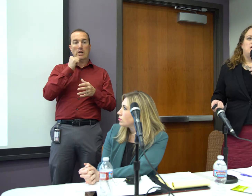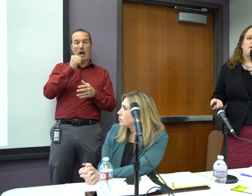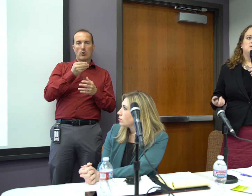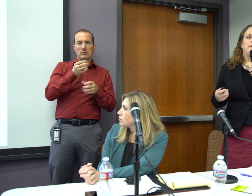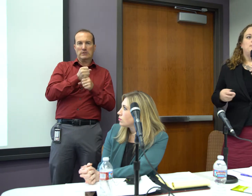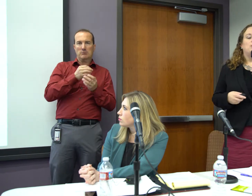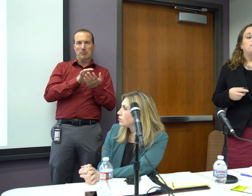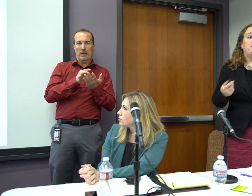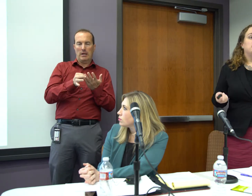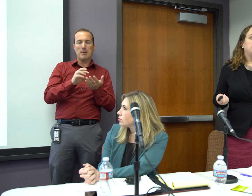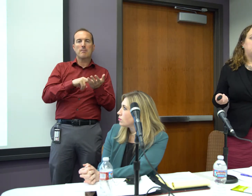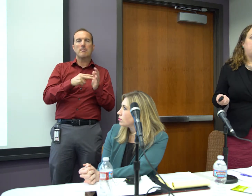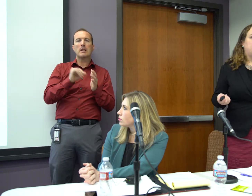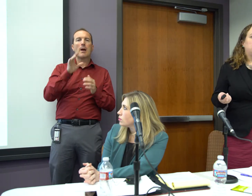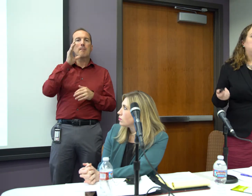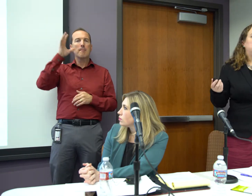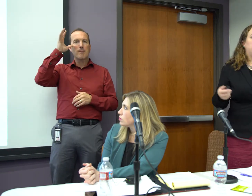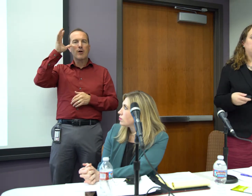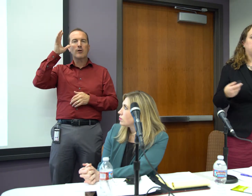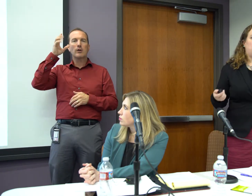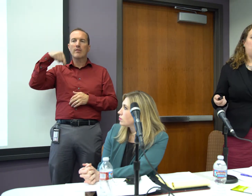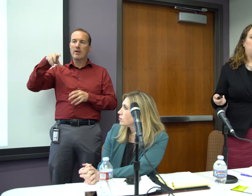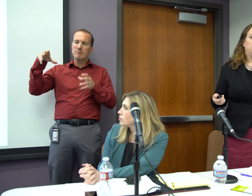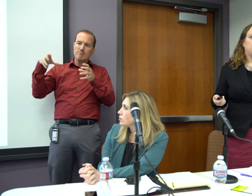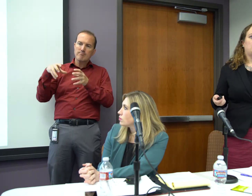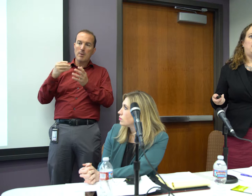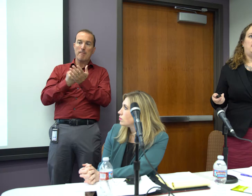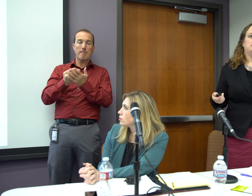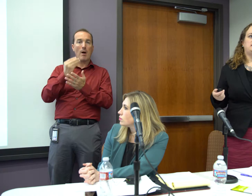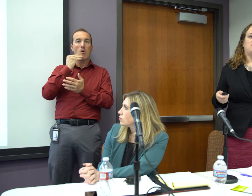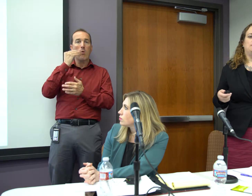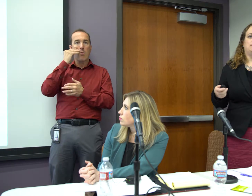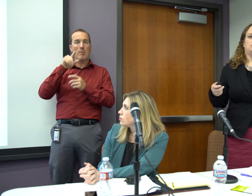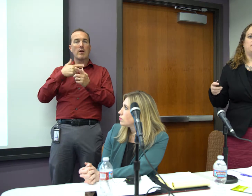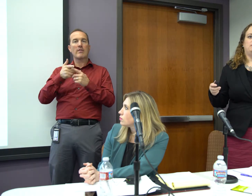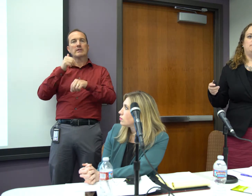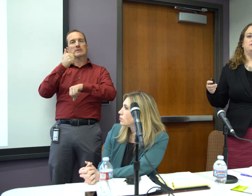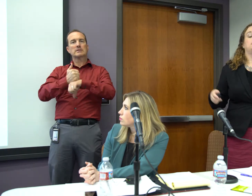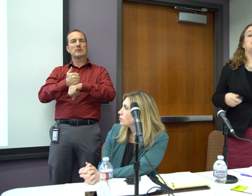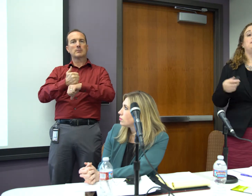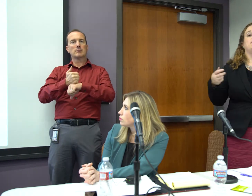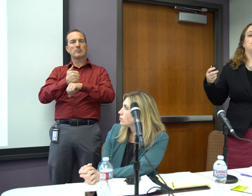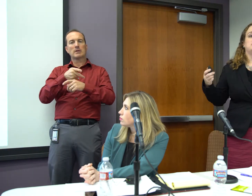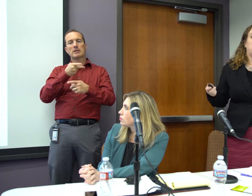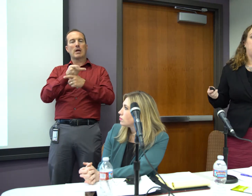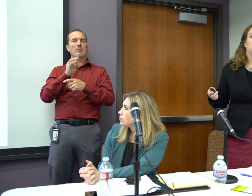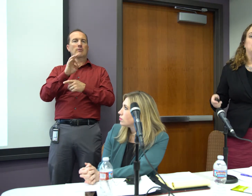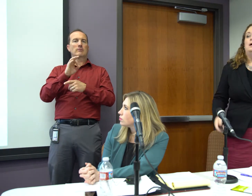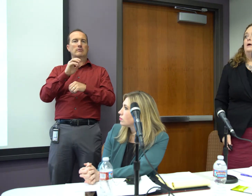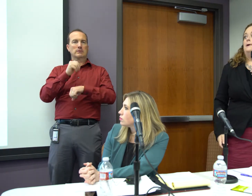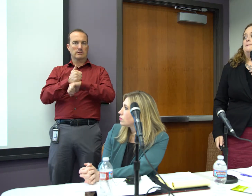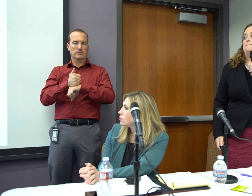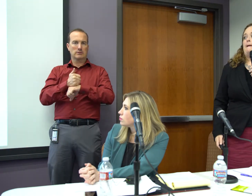this is talking about is maybe like when parents get together and purchase a home and set up sort of a particular type of